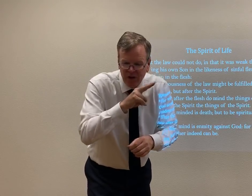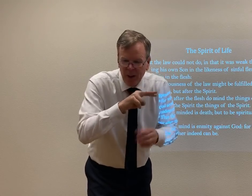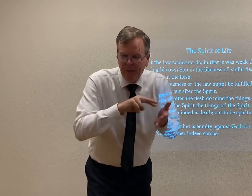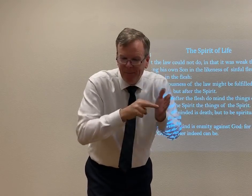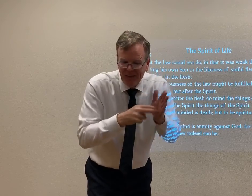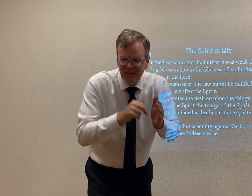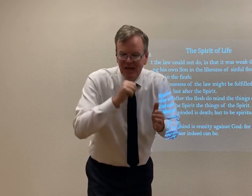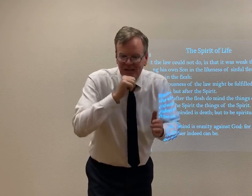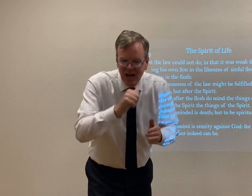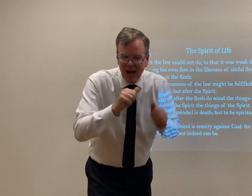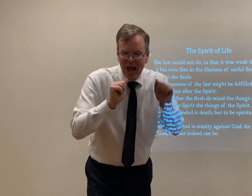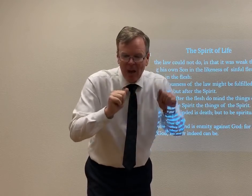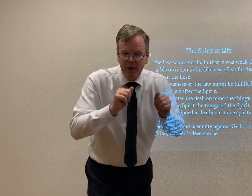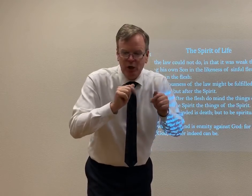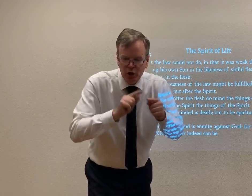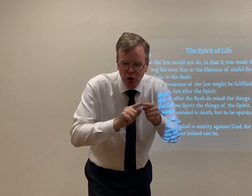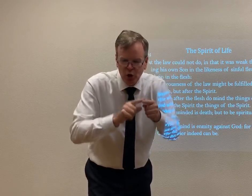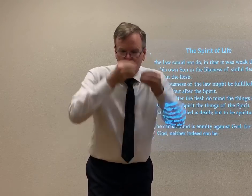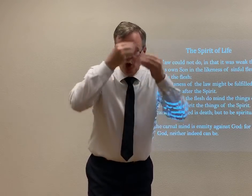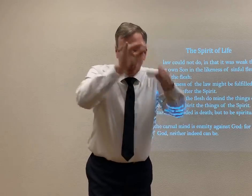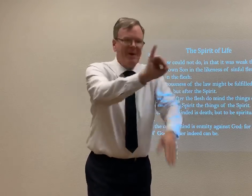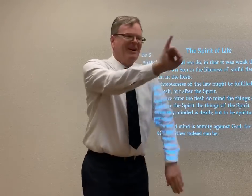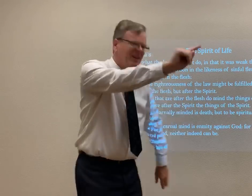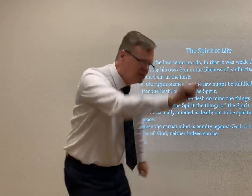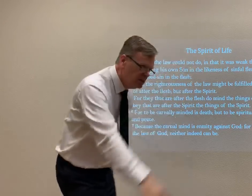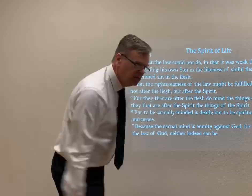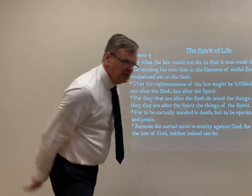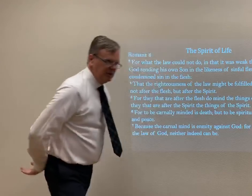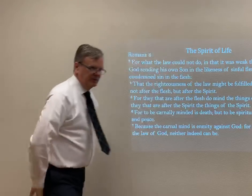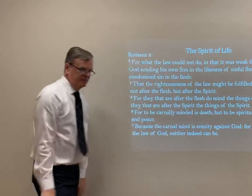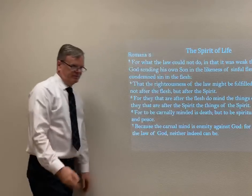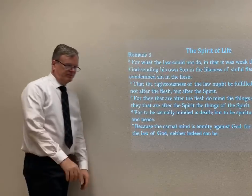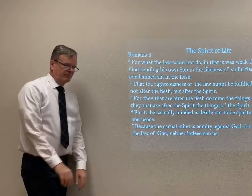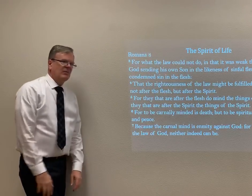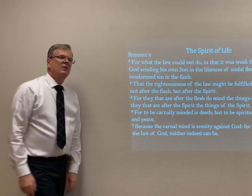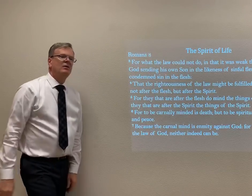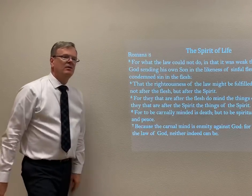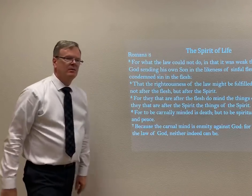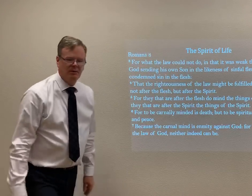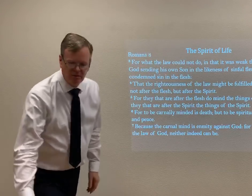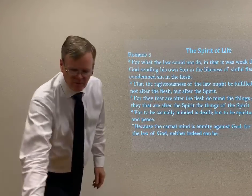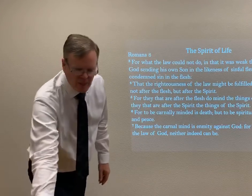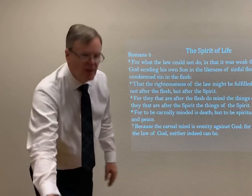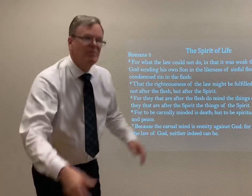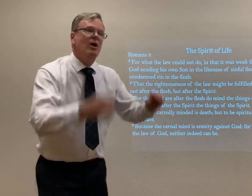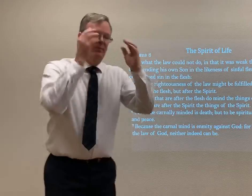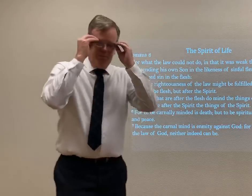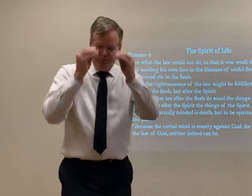And the NKJV means it's not able to obey it. It's not able to obey the law of God.